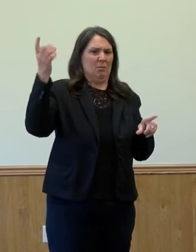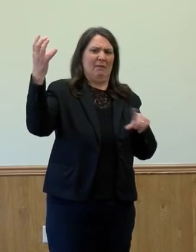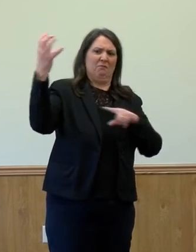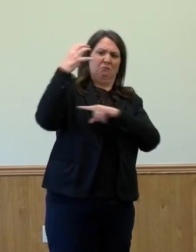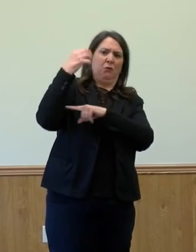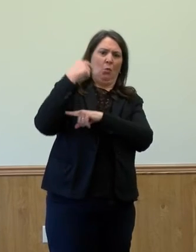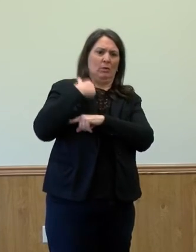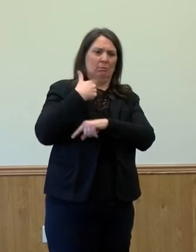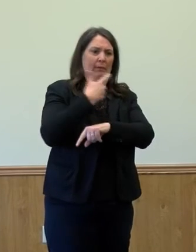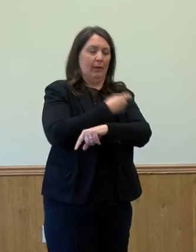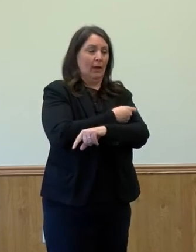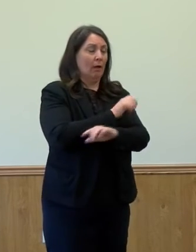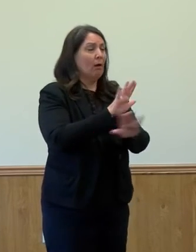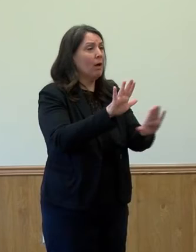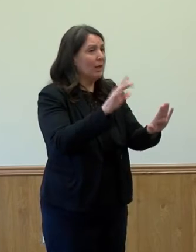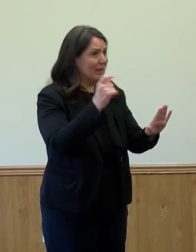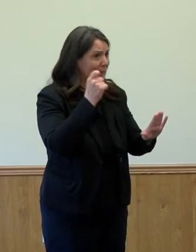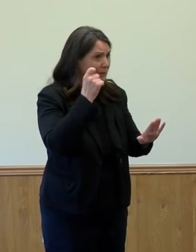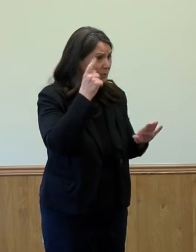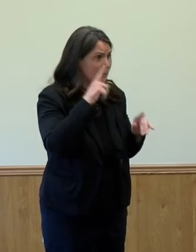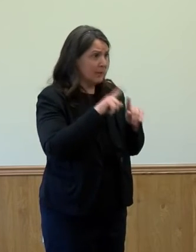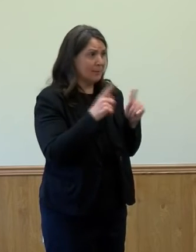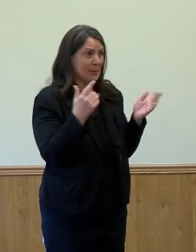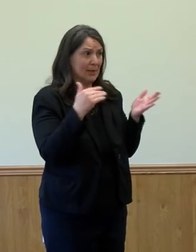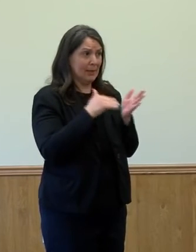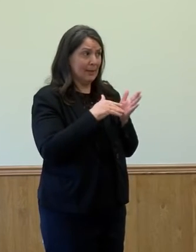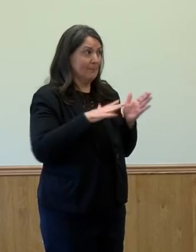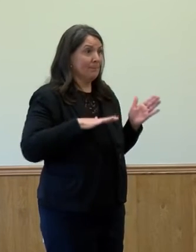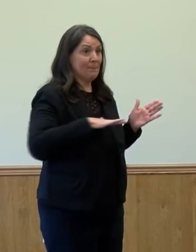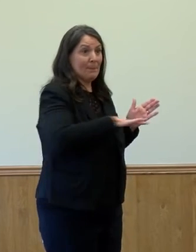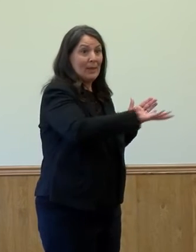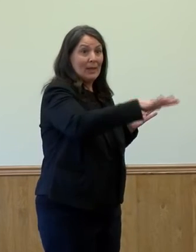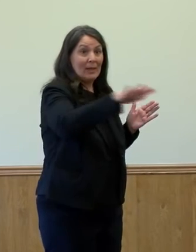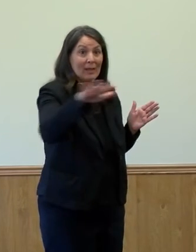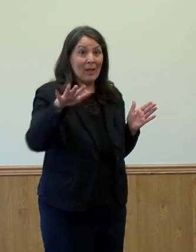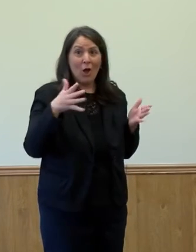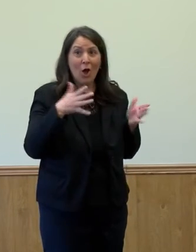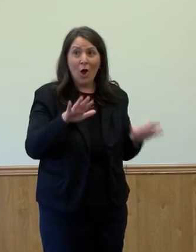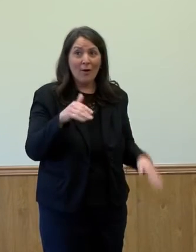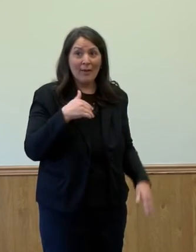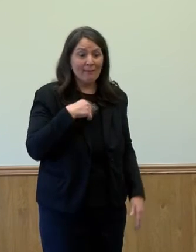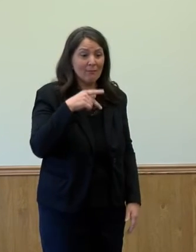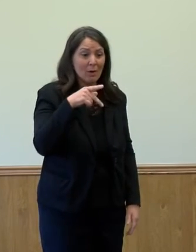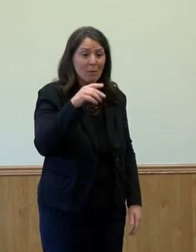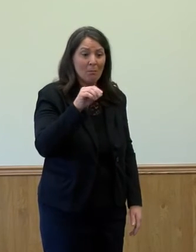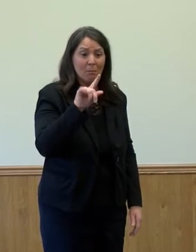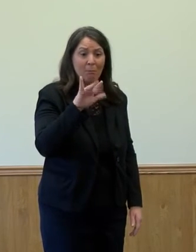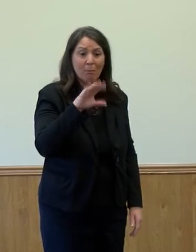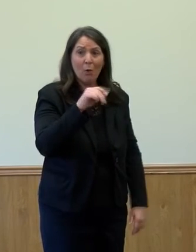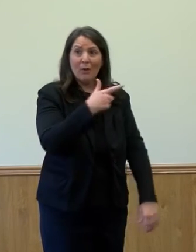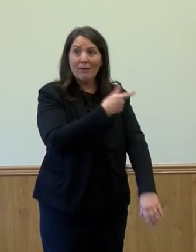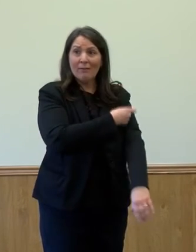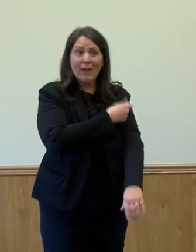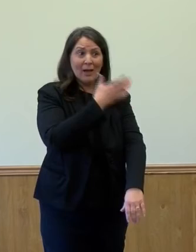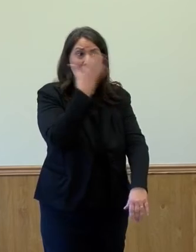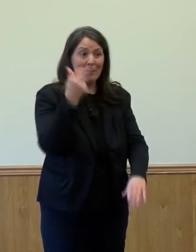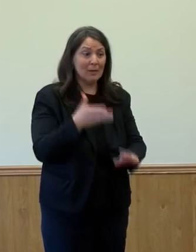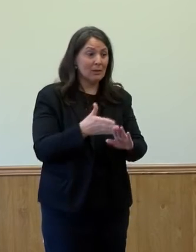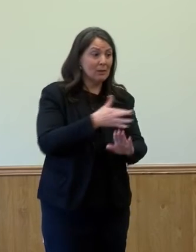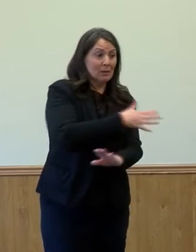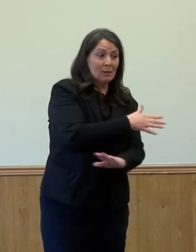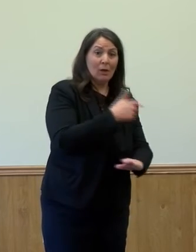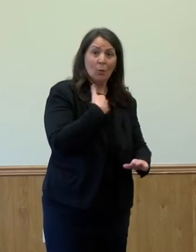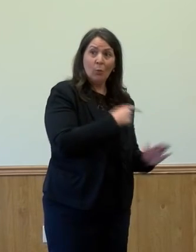vaccinations. I understand that, but you have to also understand everyone in this room has had a polio vaccine because we've required vaccinations for quality of